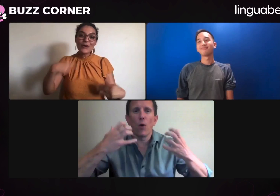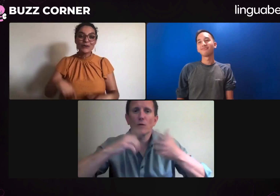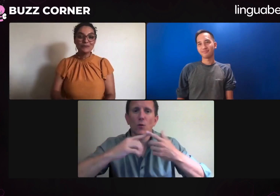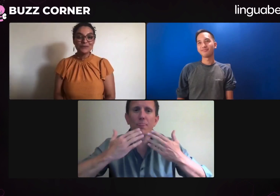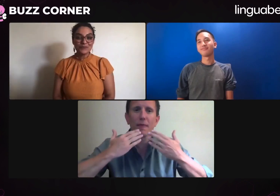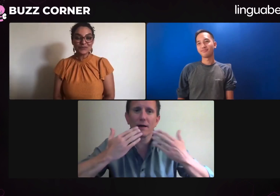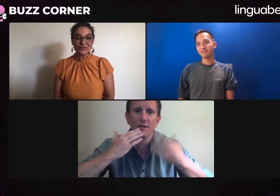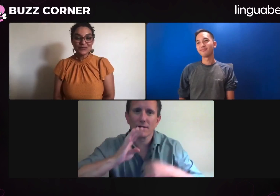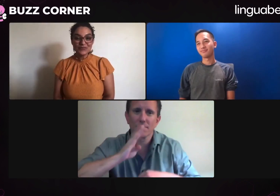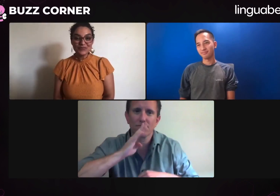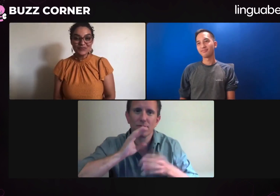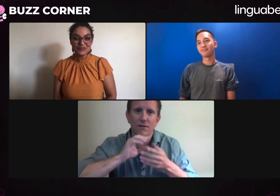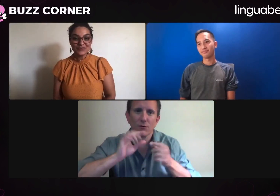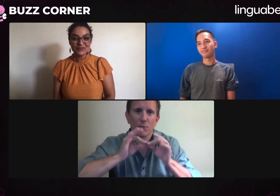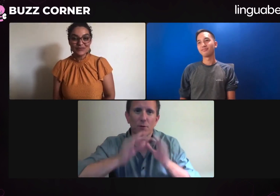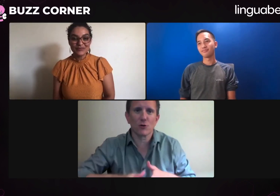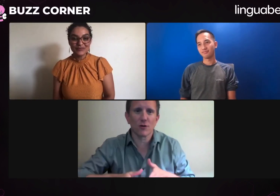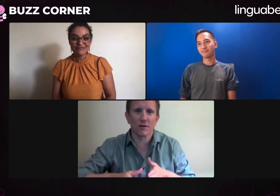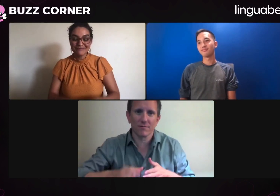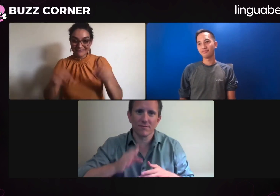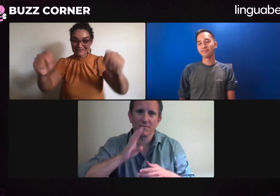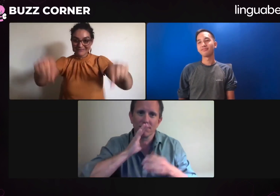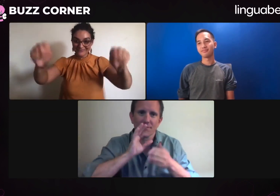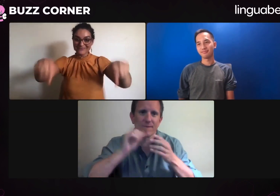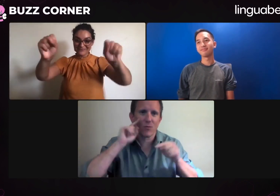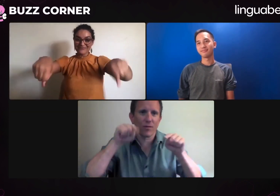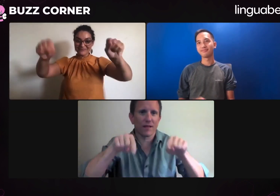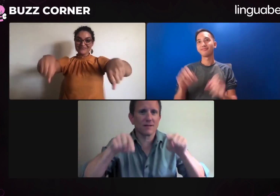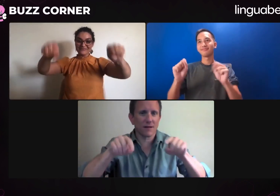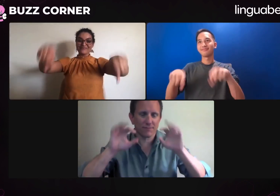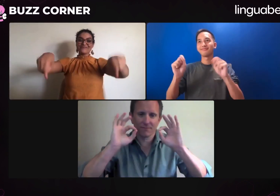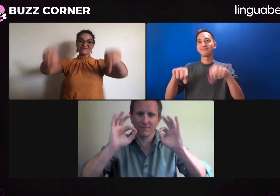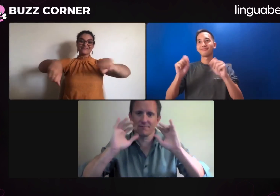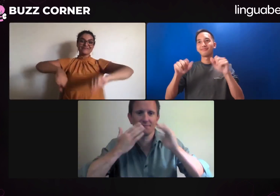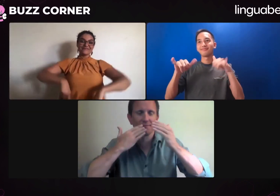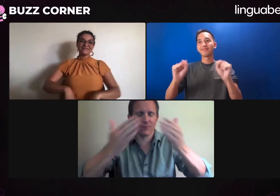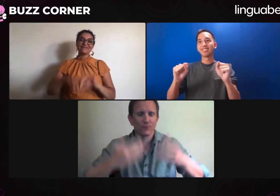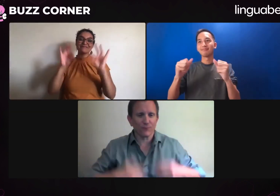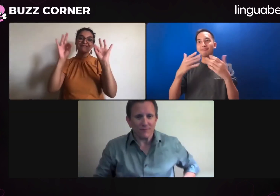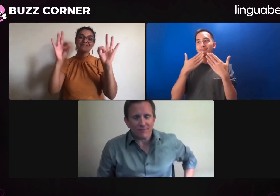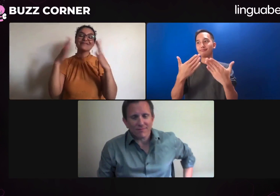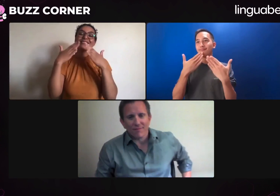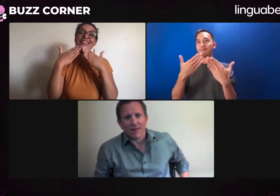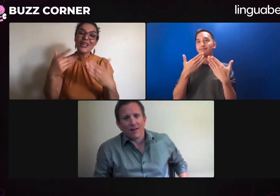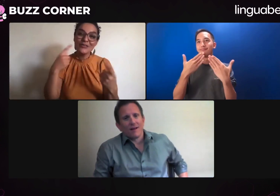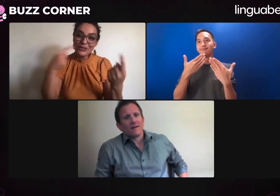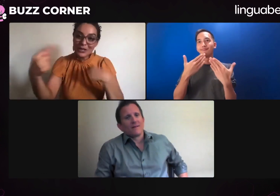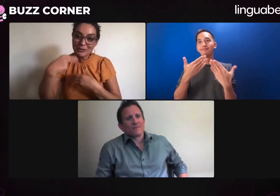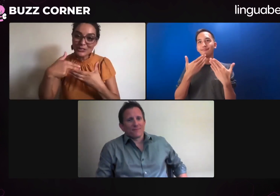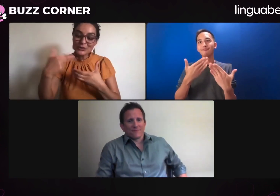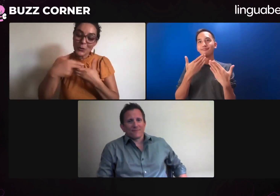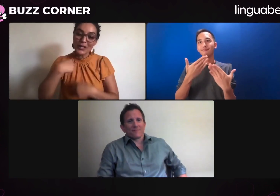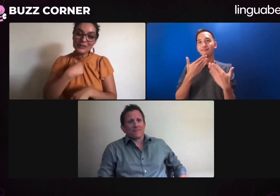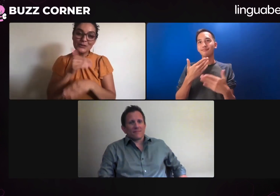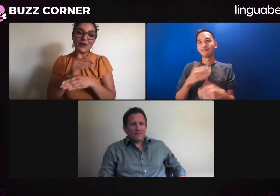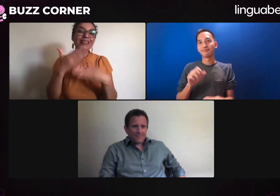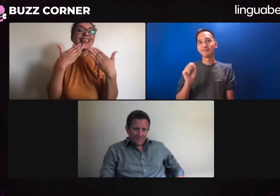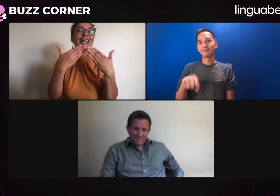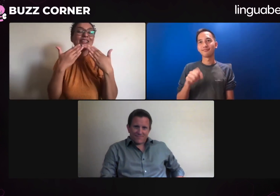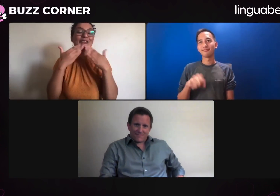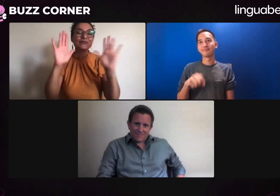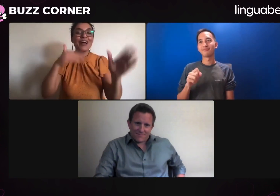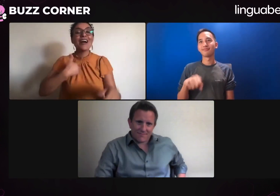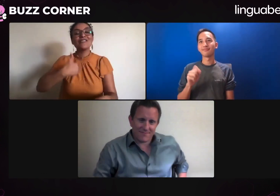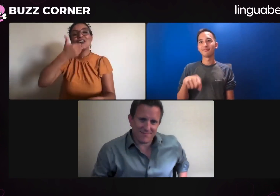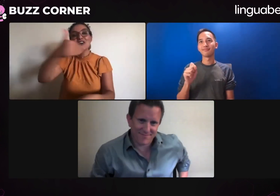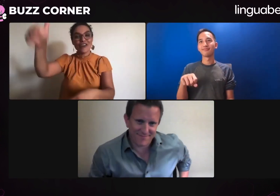again, I just want to thank you all for coming. Oh, go ahead. And then also just want to thank the 3 interpreters who provided their services. Yes, thank you